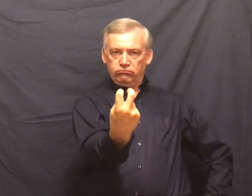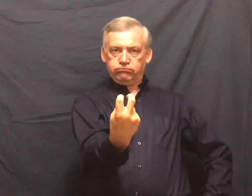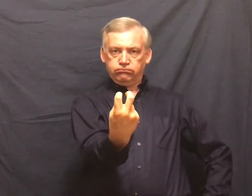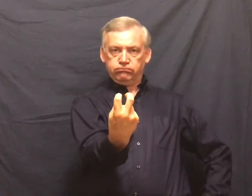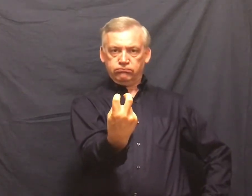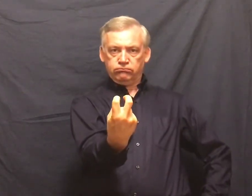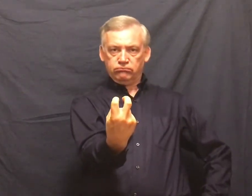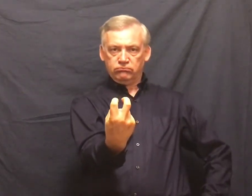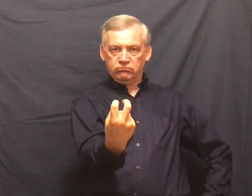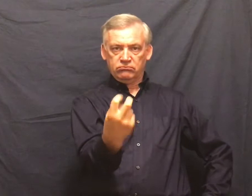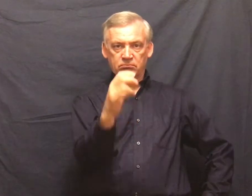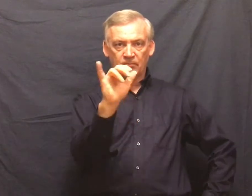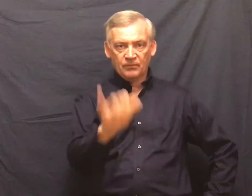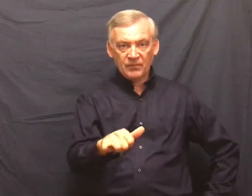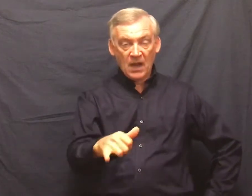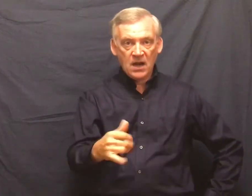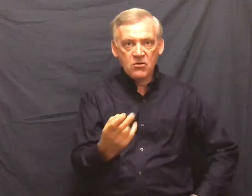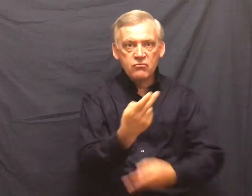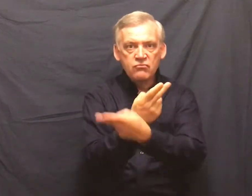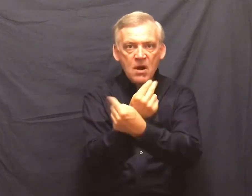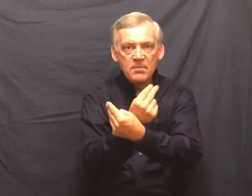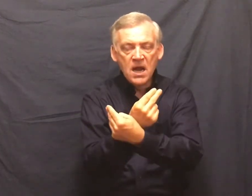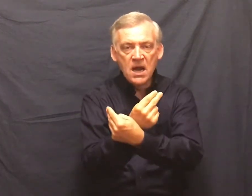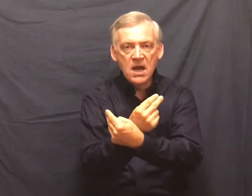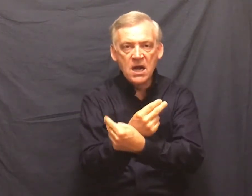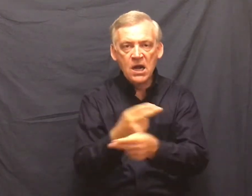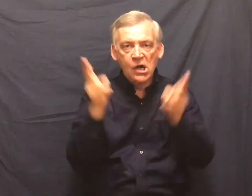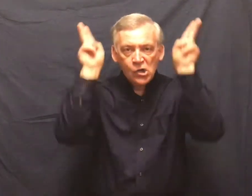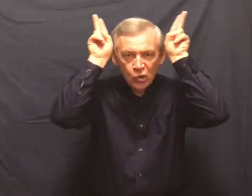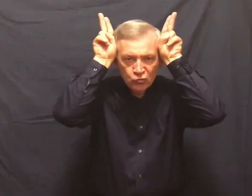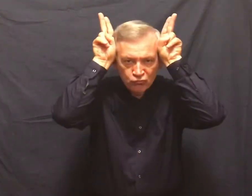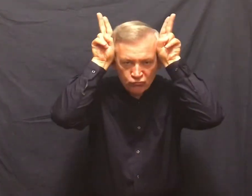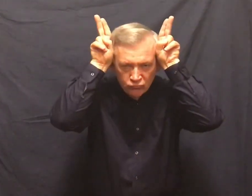And it wiggled its ears and crinkled its nose at him.